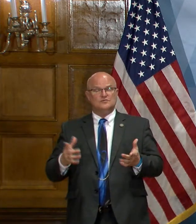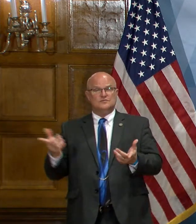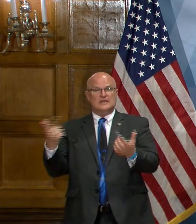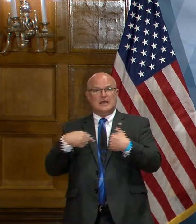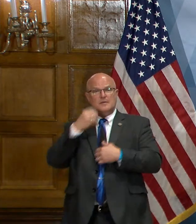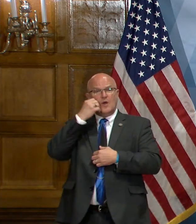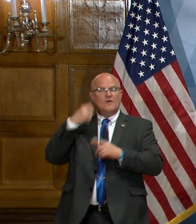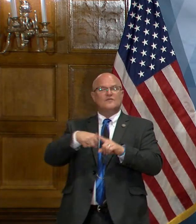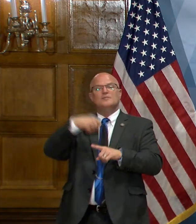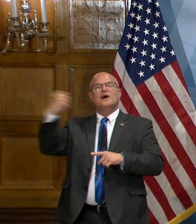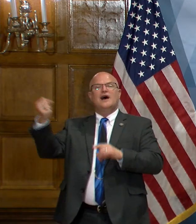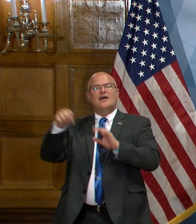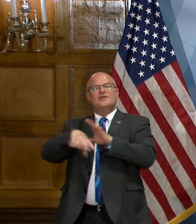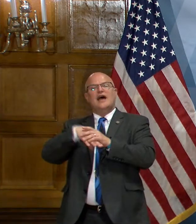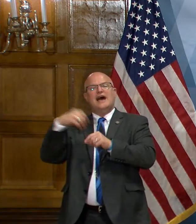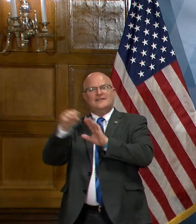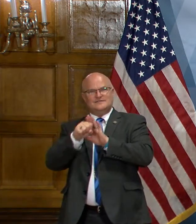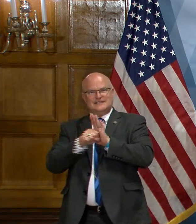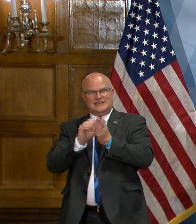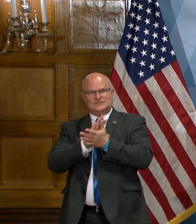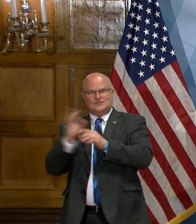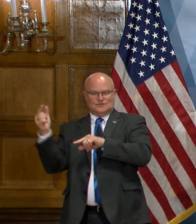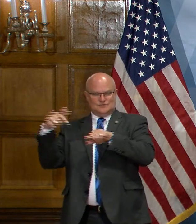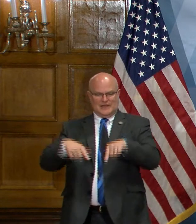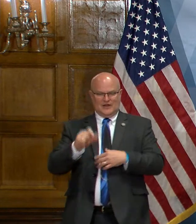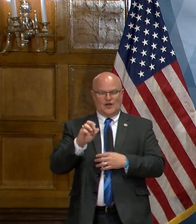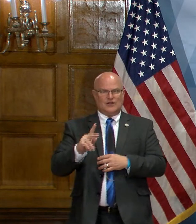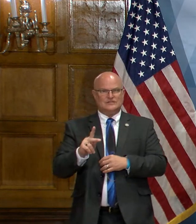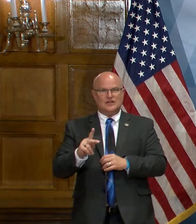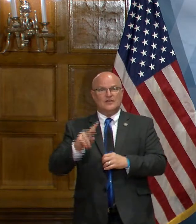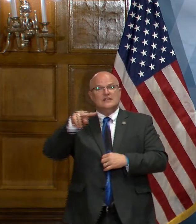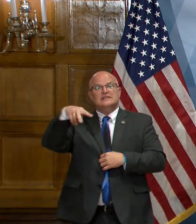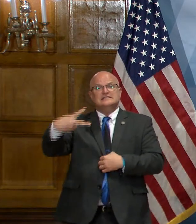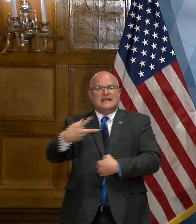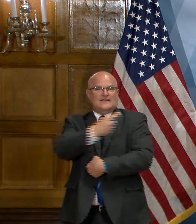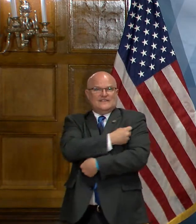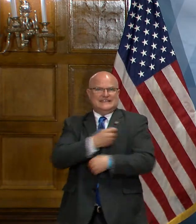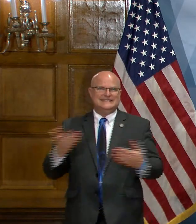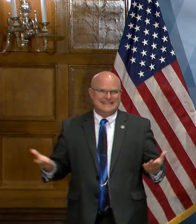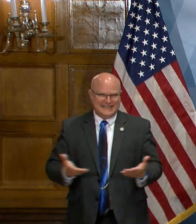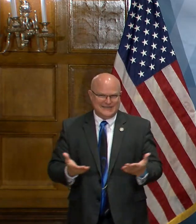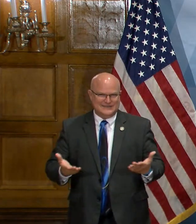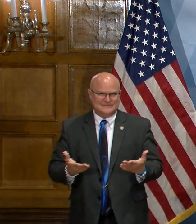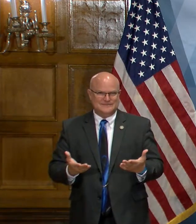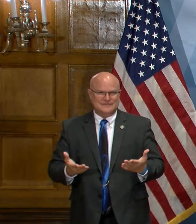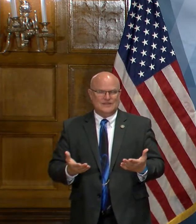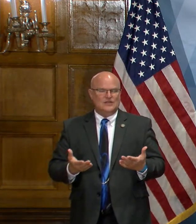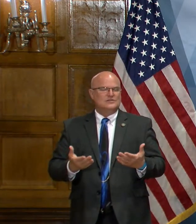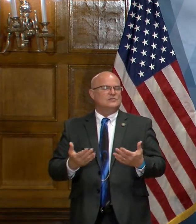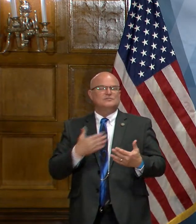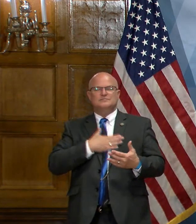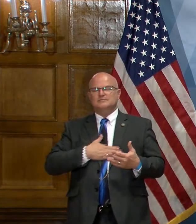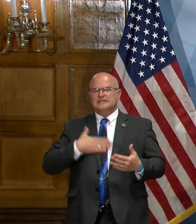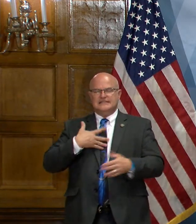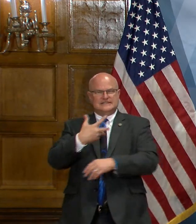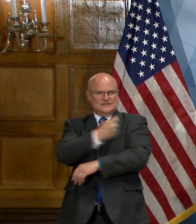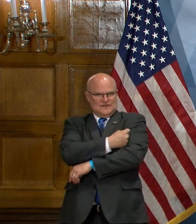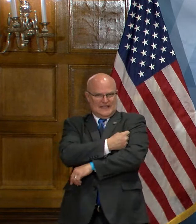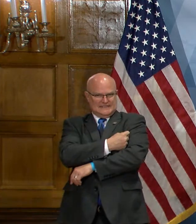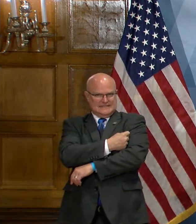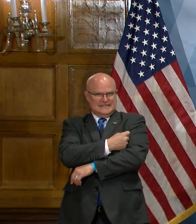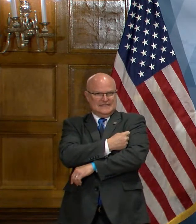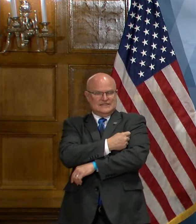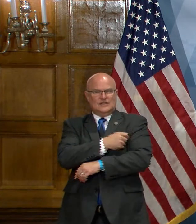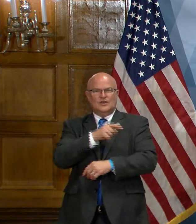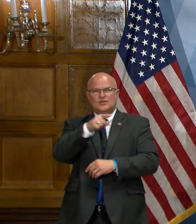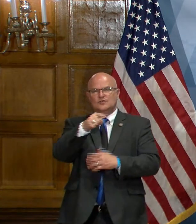coming home from other out-of-state schools, you can even get your second vaccine here. So don't hesitate, get your vaccine. You're